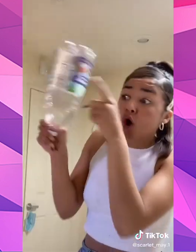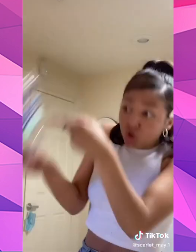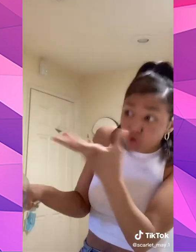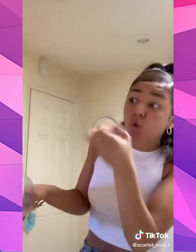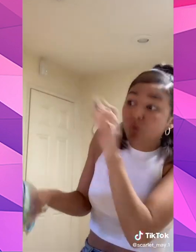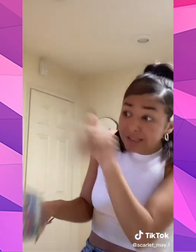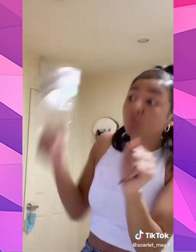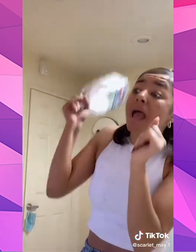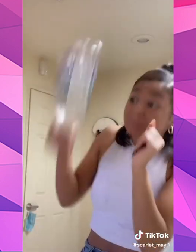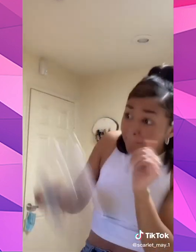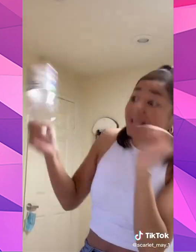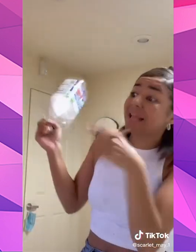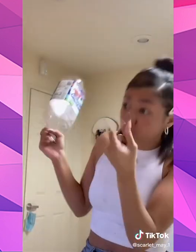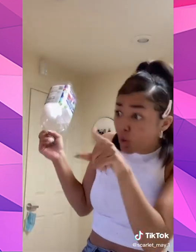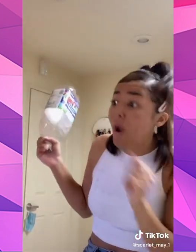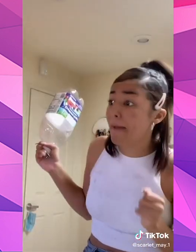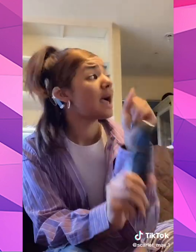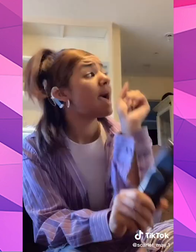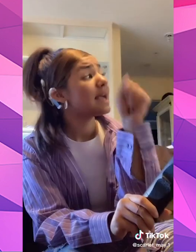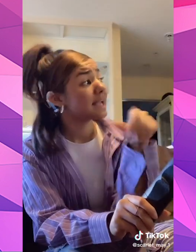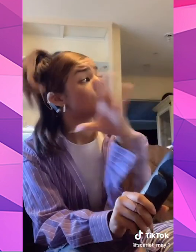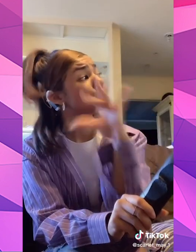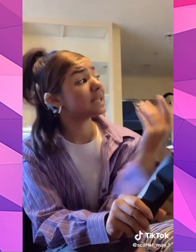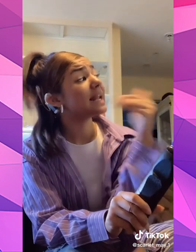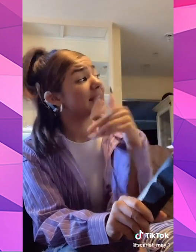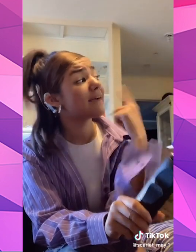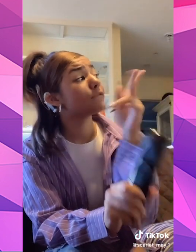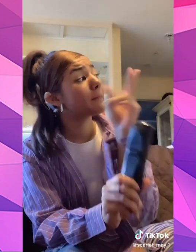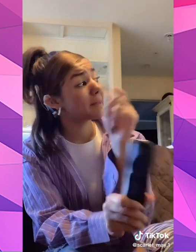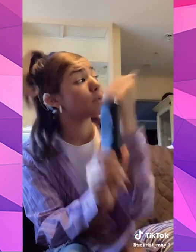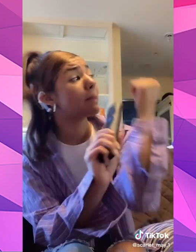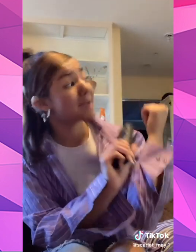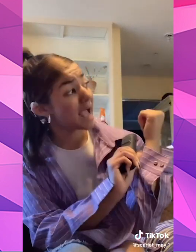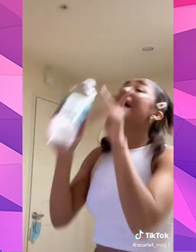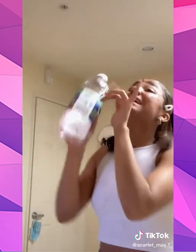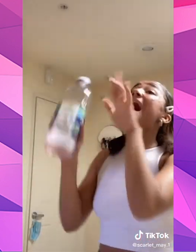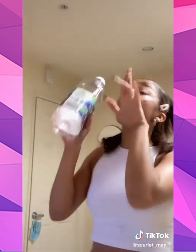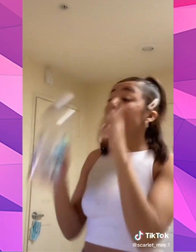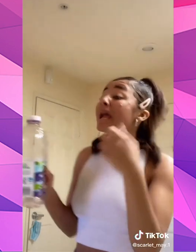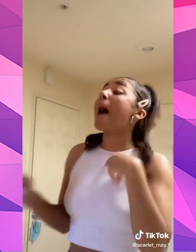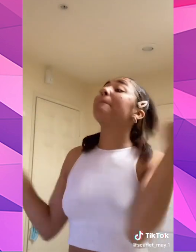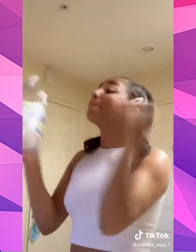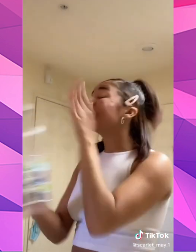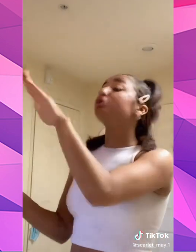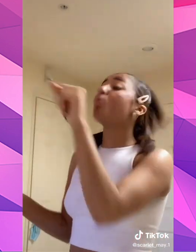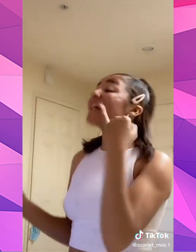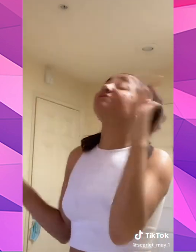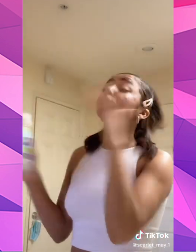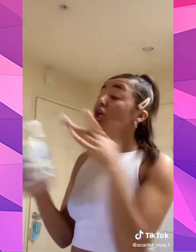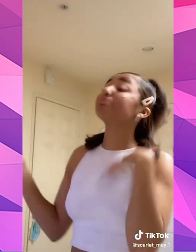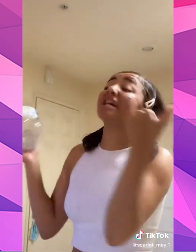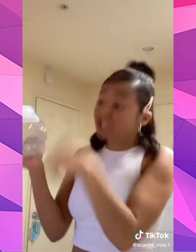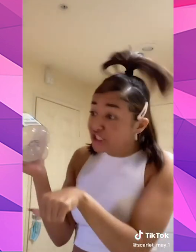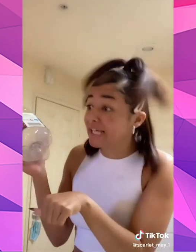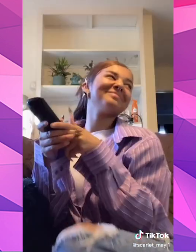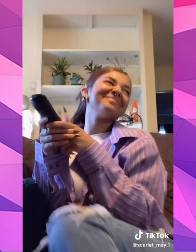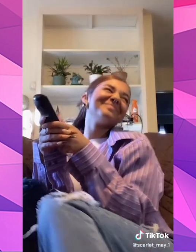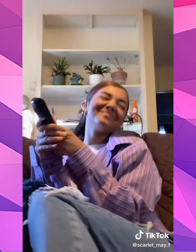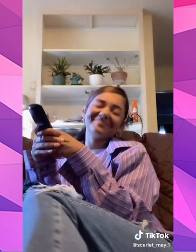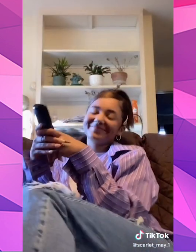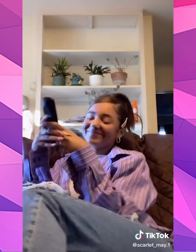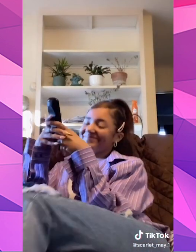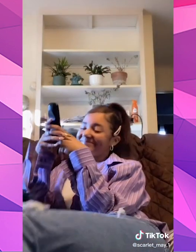happen? You gonna get your ass beat That's what's gonna happen Can you say it again For the people in the back? Kyrie I'm gonna beat your ass If you touch my shit